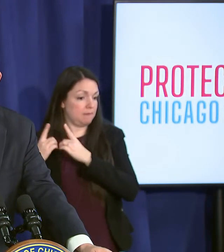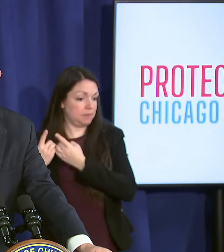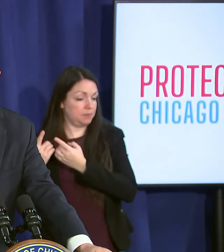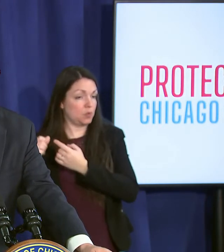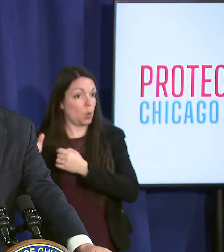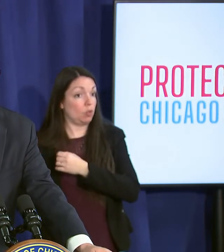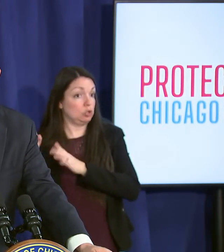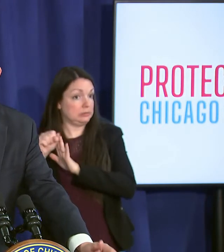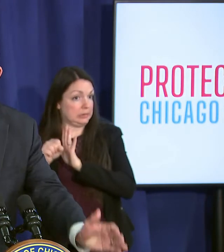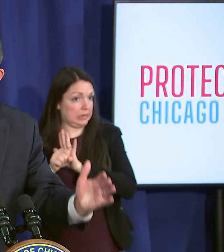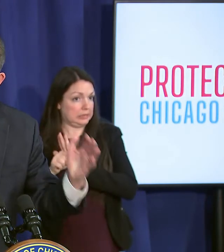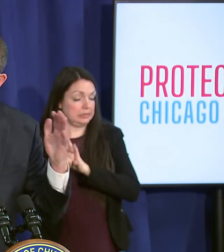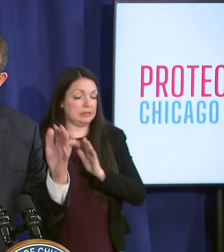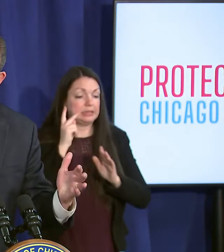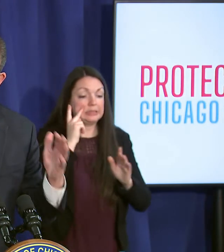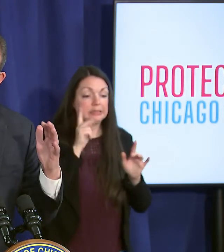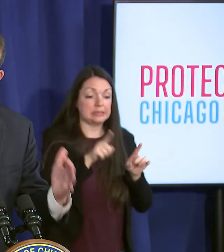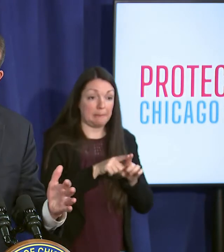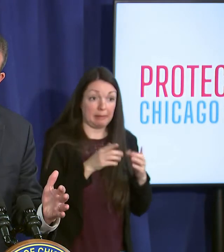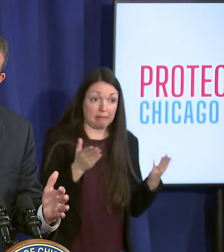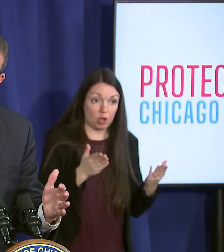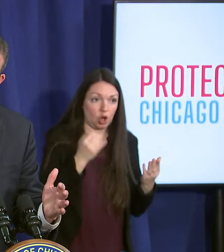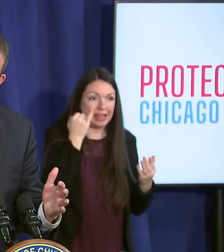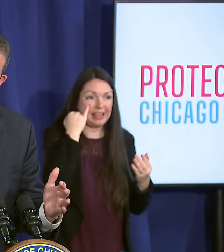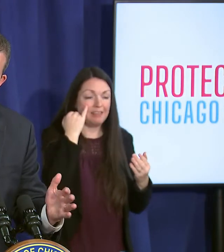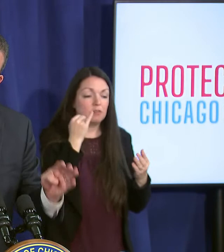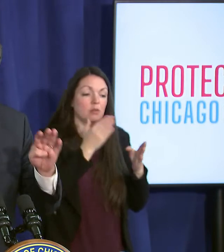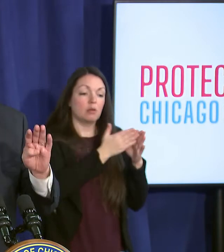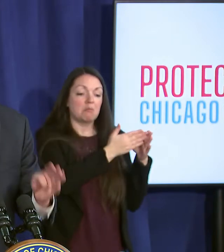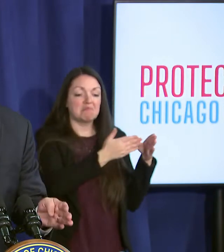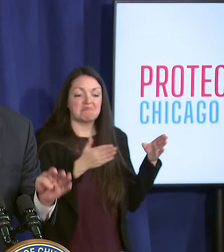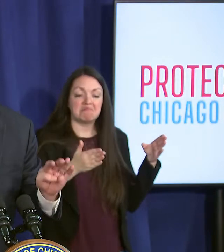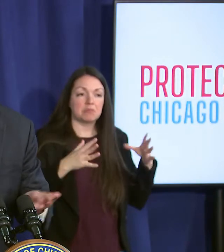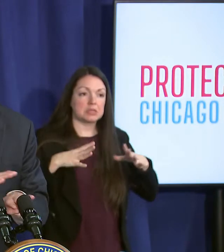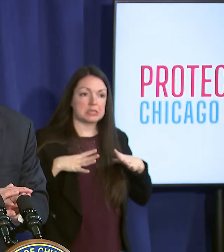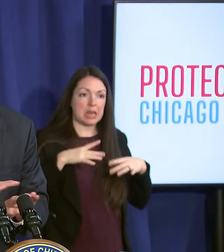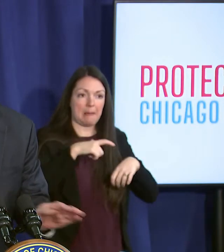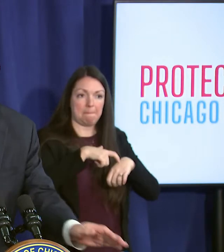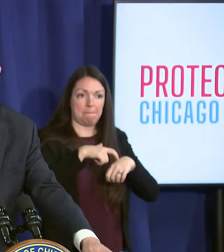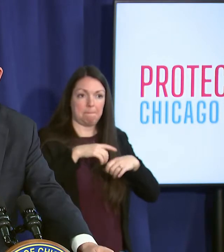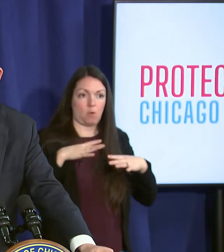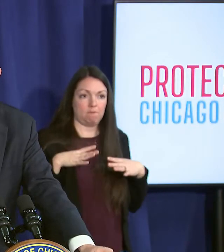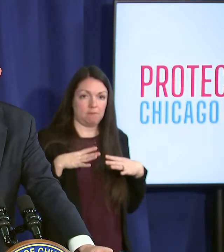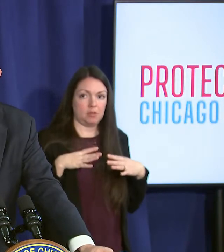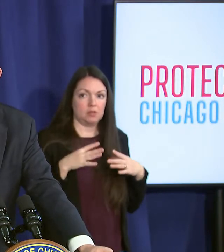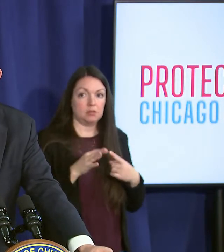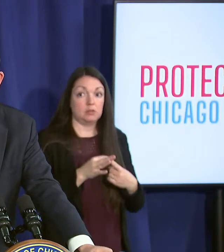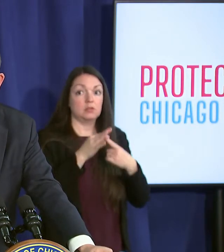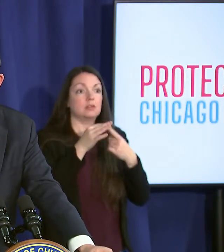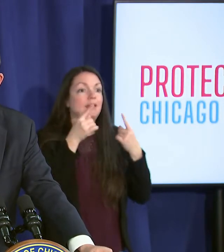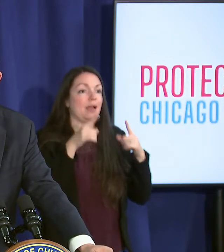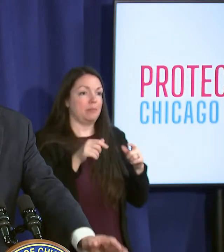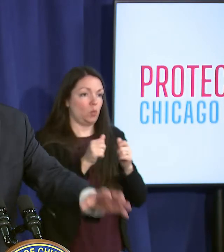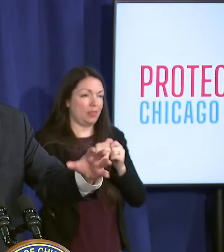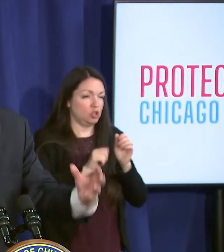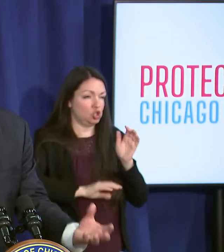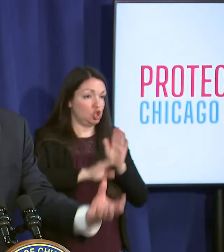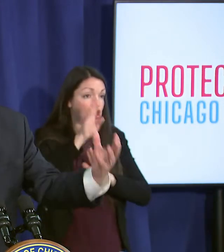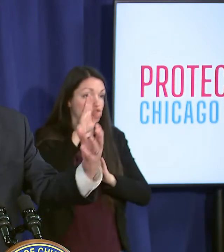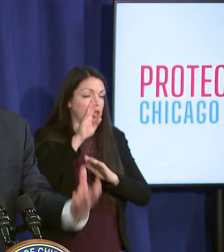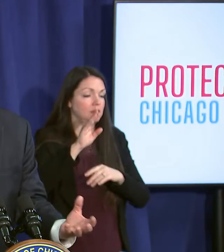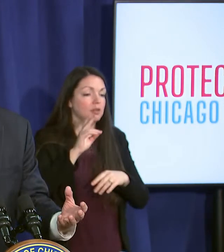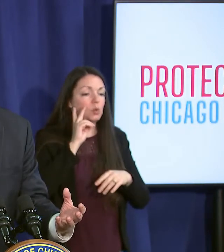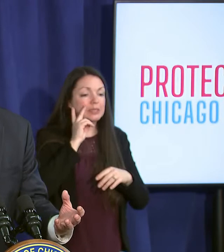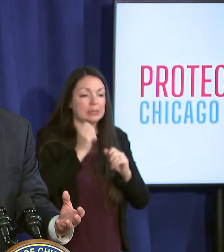I've seen it here, every time we have an extended period, especially when you have something that's happening with a surge, we always